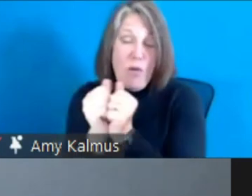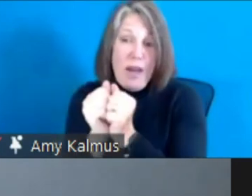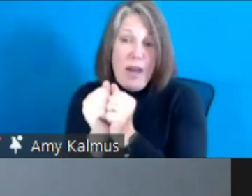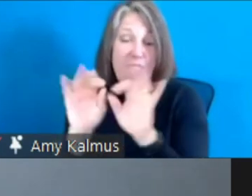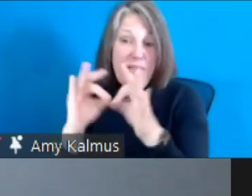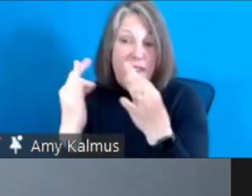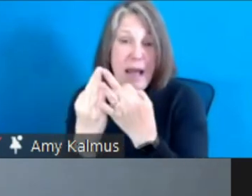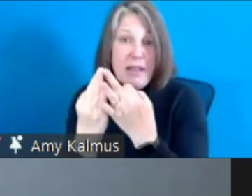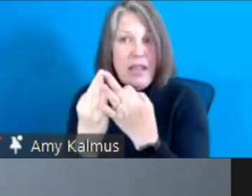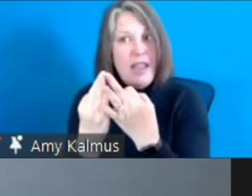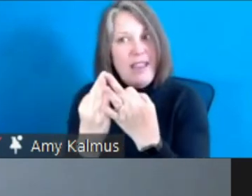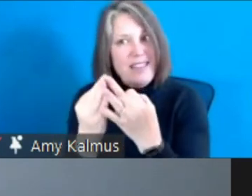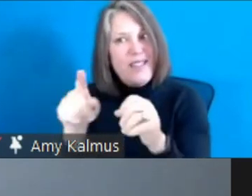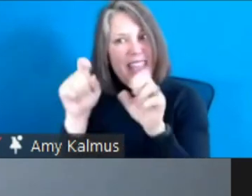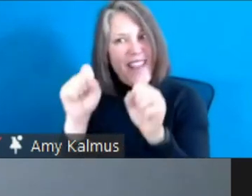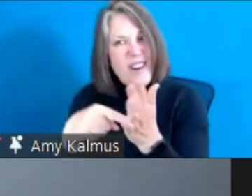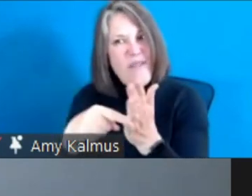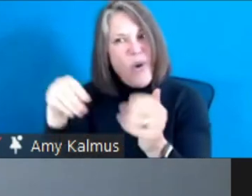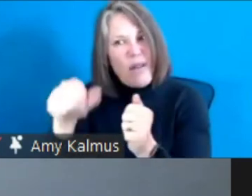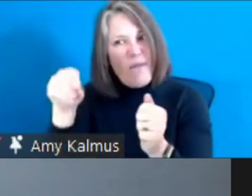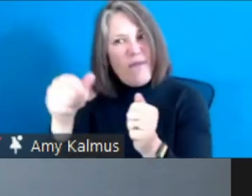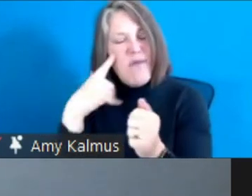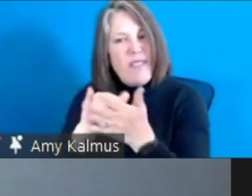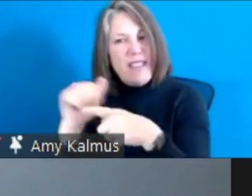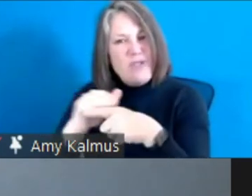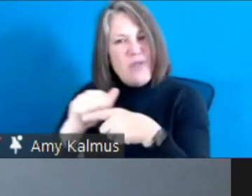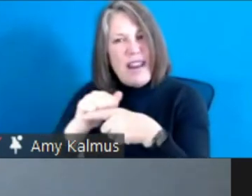members just to be able to afford this type of training.